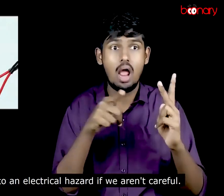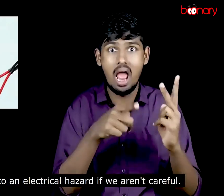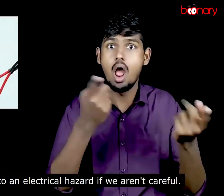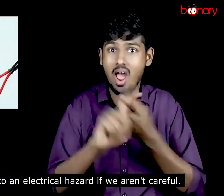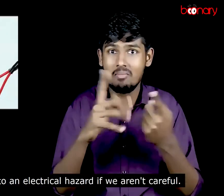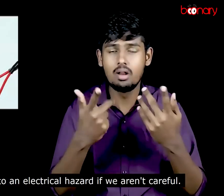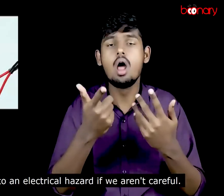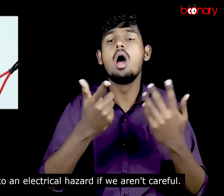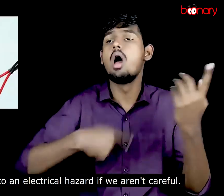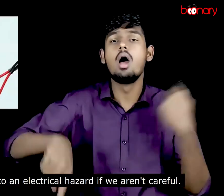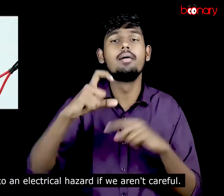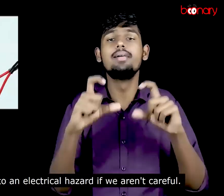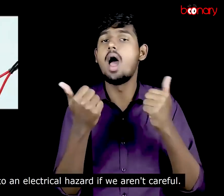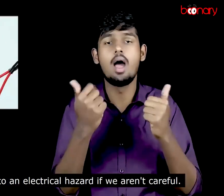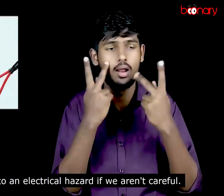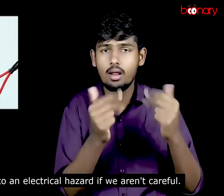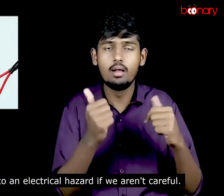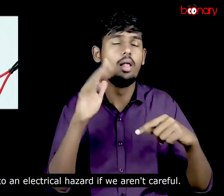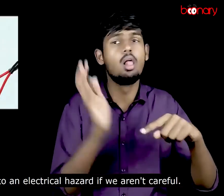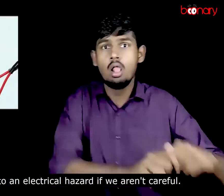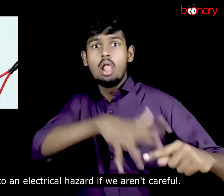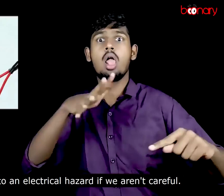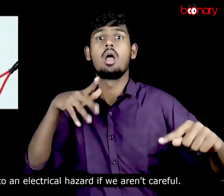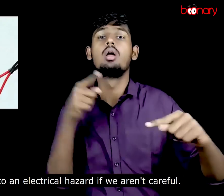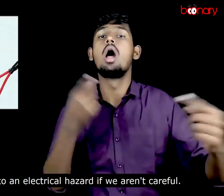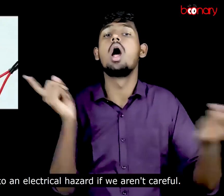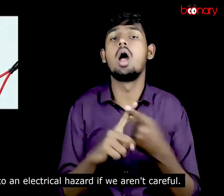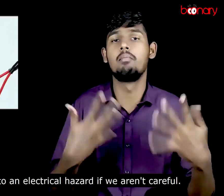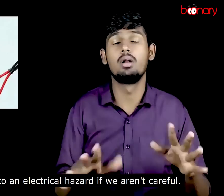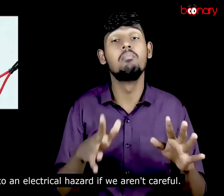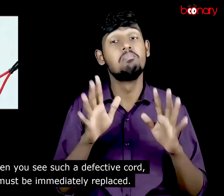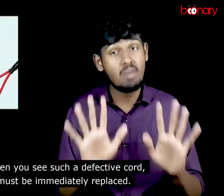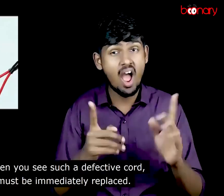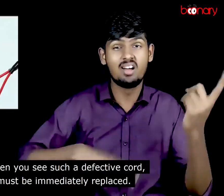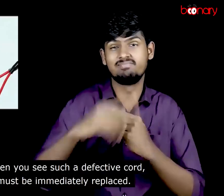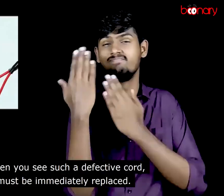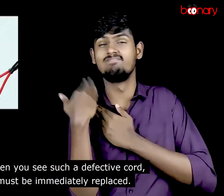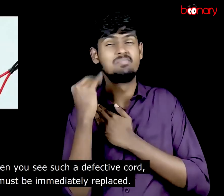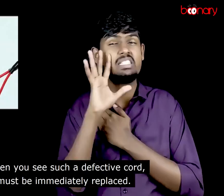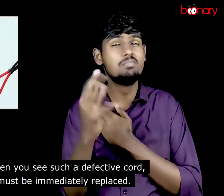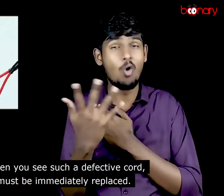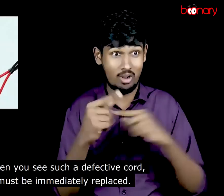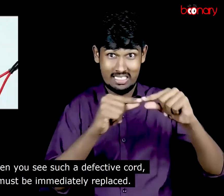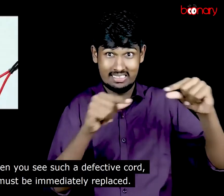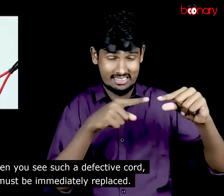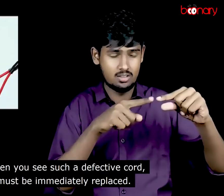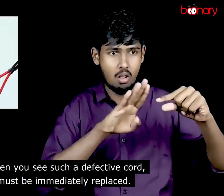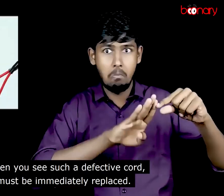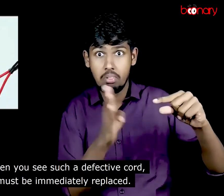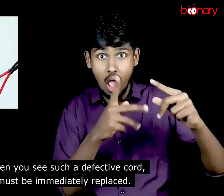to an electrical hazard if we aren't careful. So, when you see such a defective cord, it must